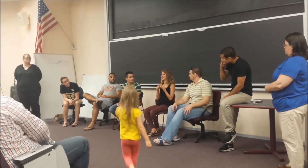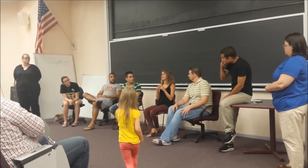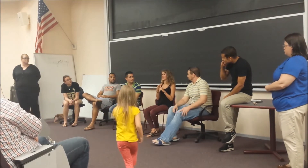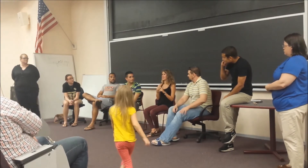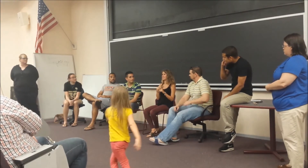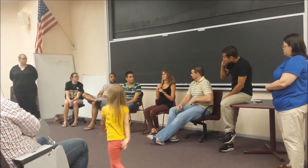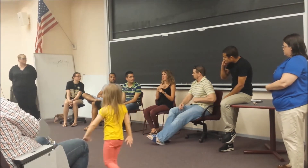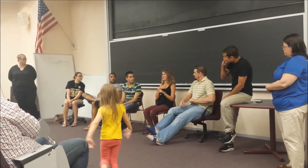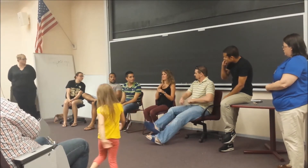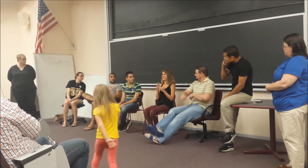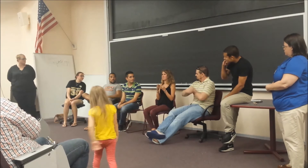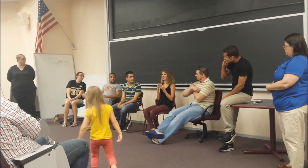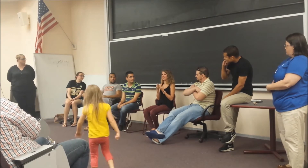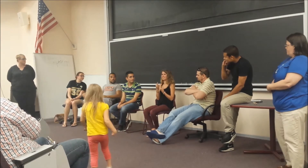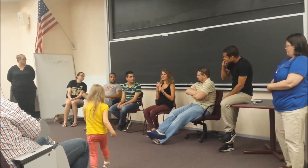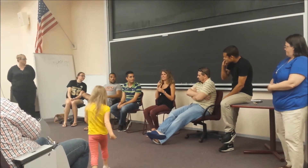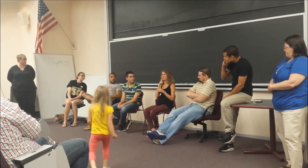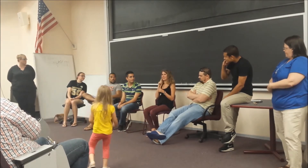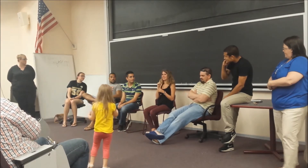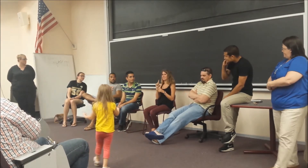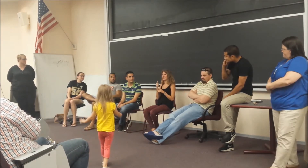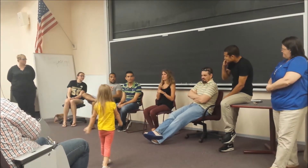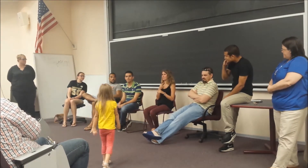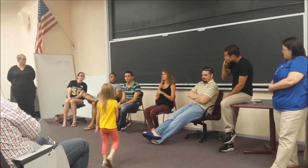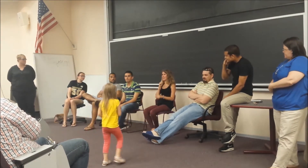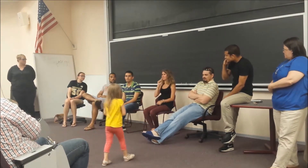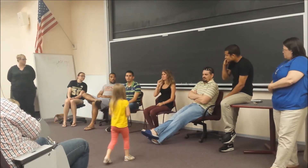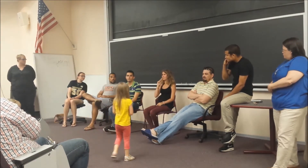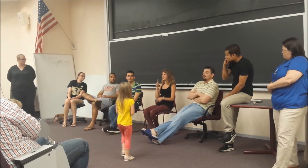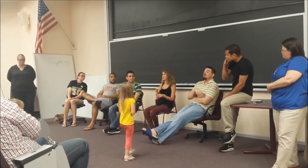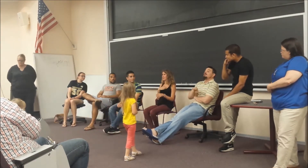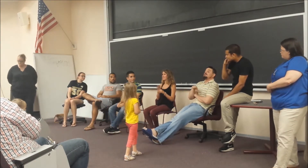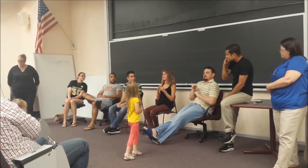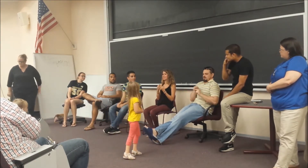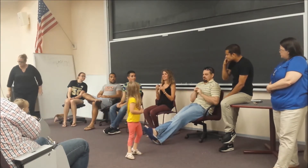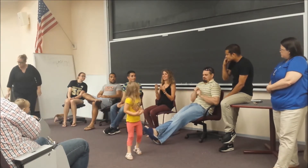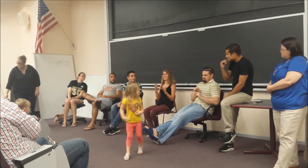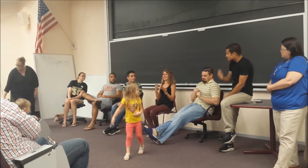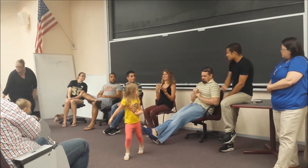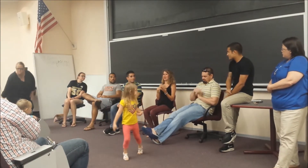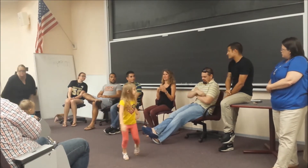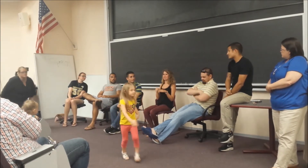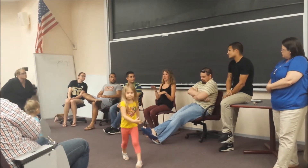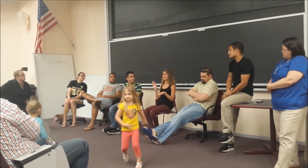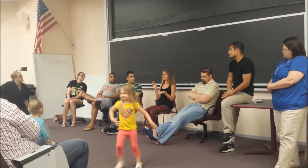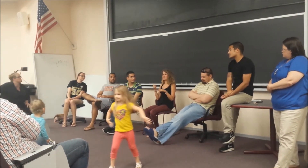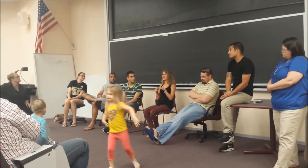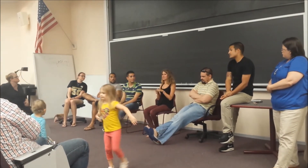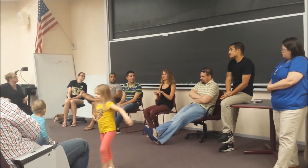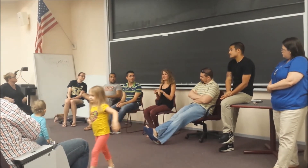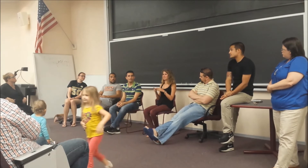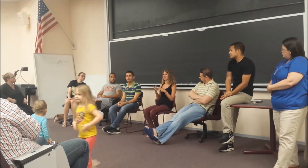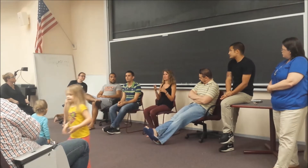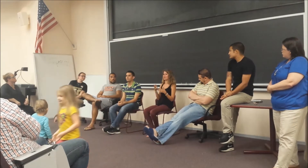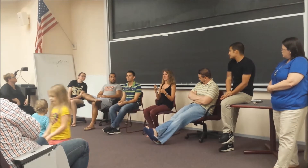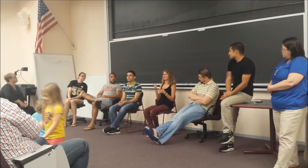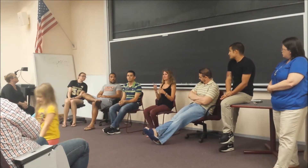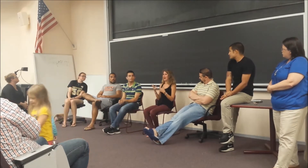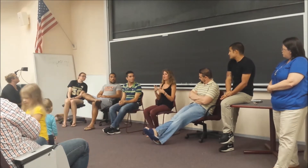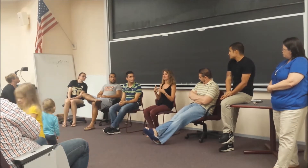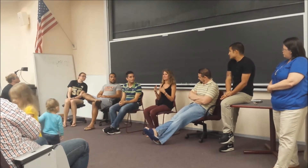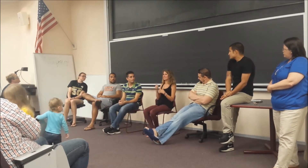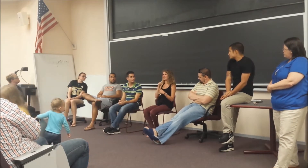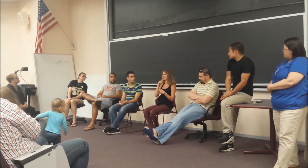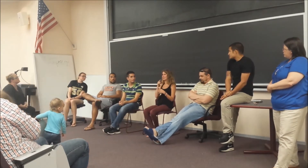hearing friends because my family is hearing. I'm the only deaf person in my family. I grew up mainstream, so I